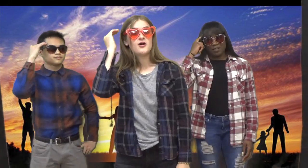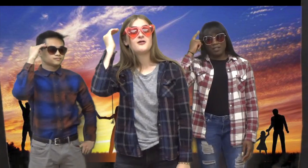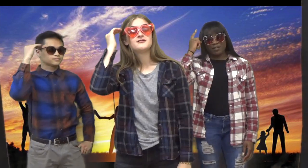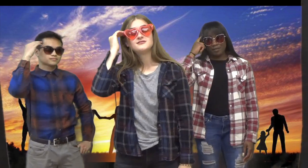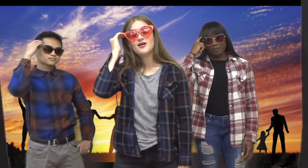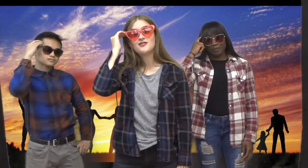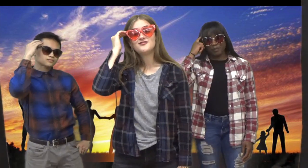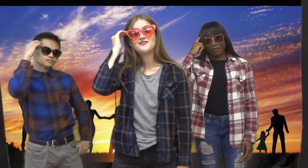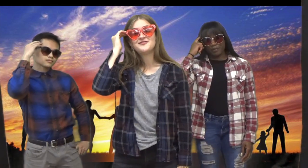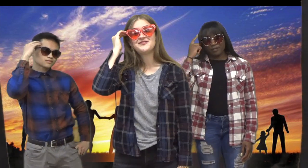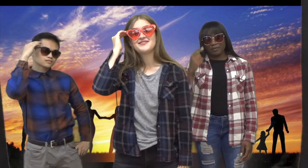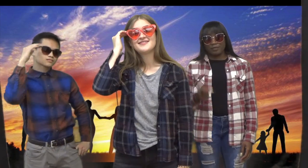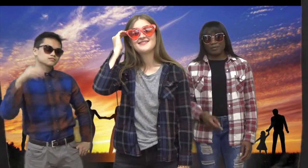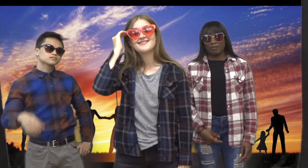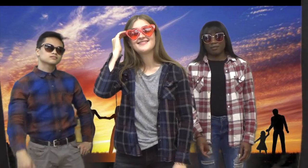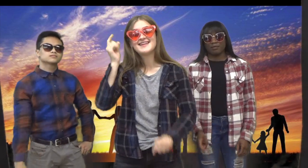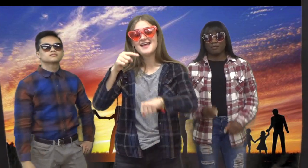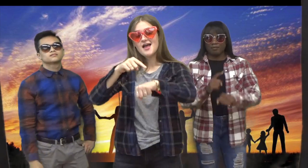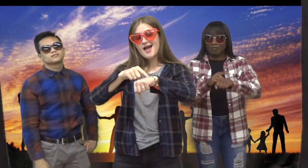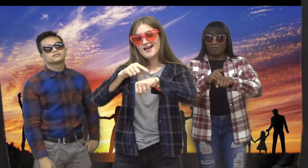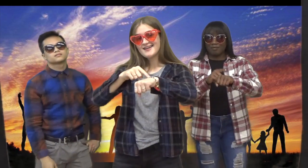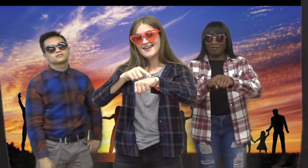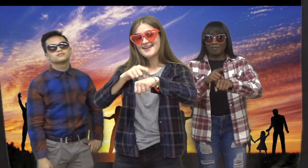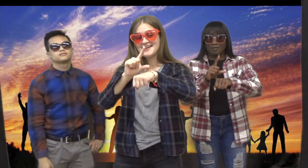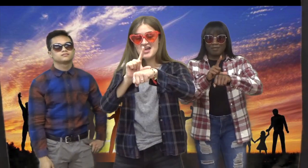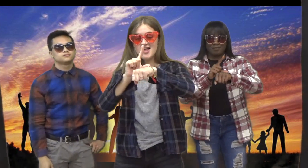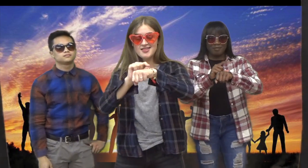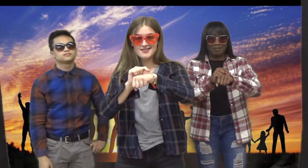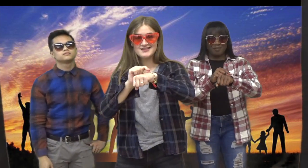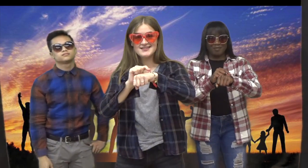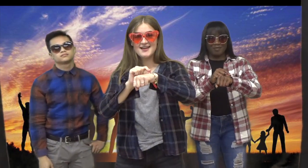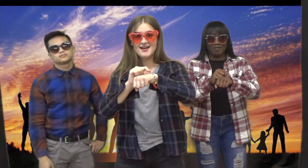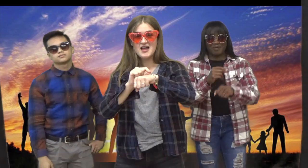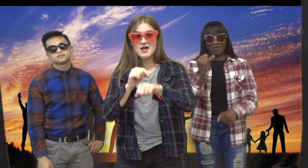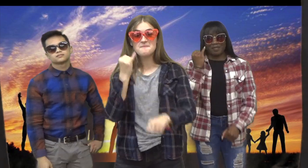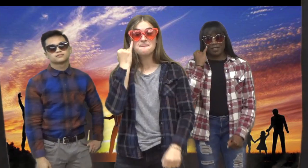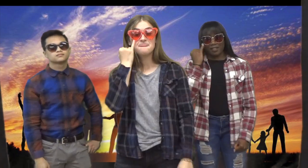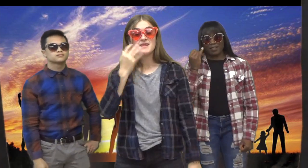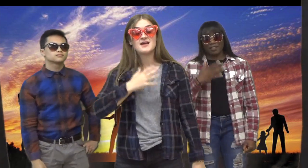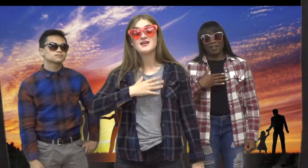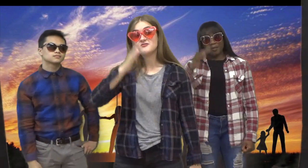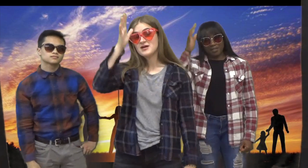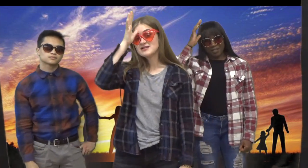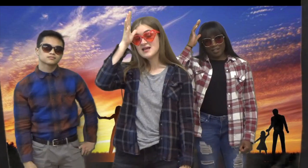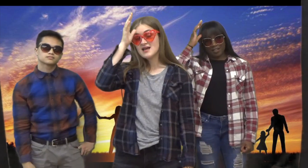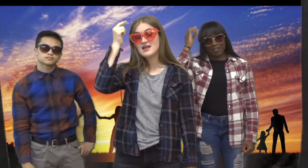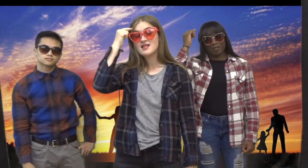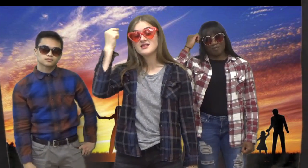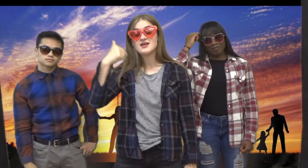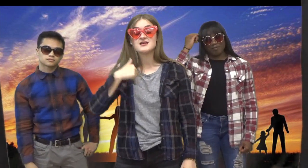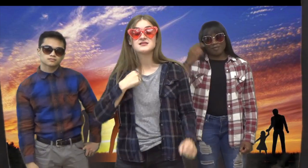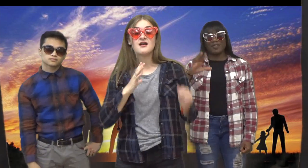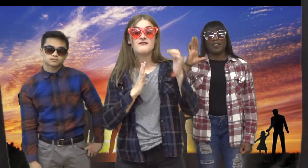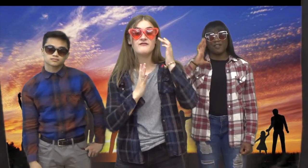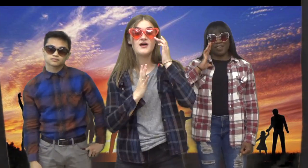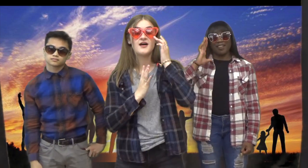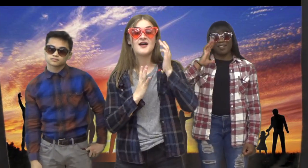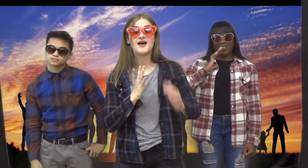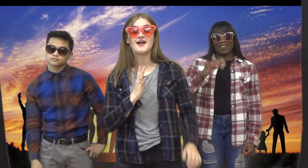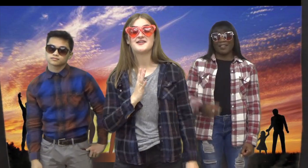no, no. I ain't got the time. And if my daddy thinks I'm fine.